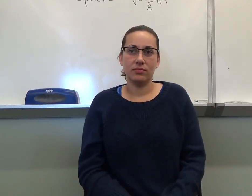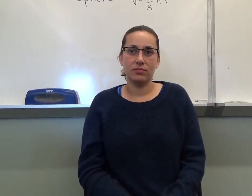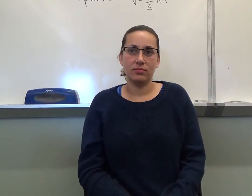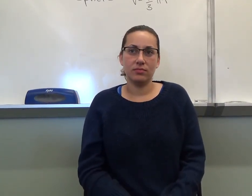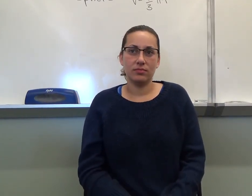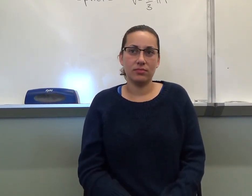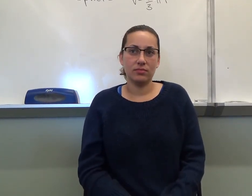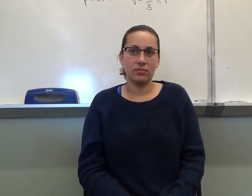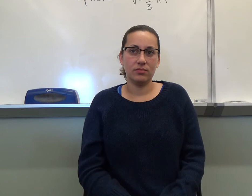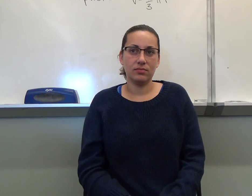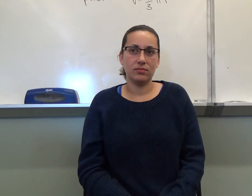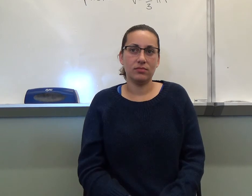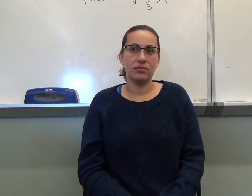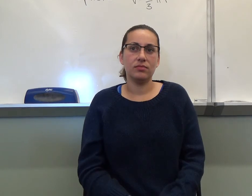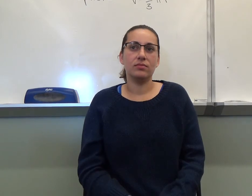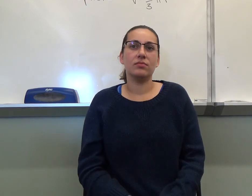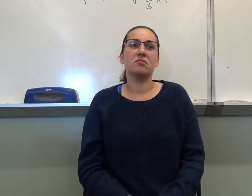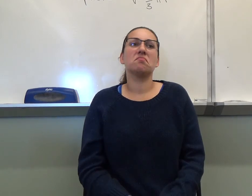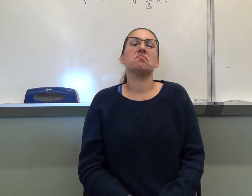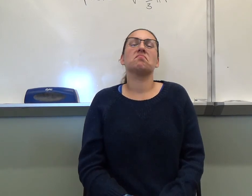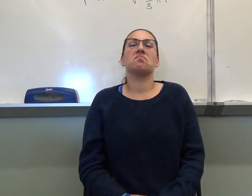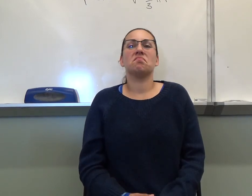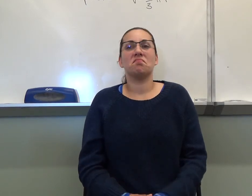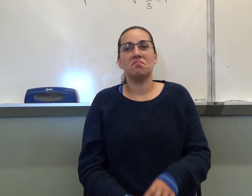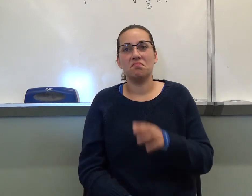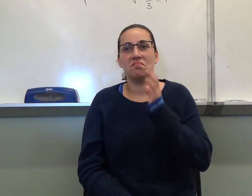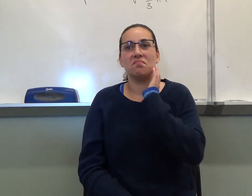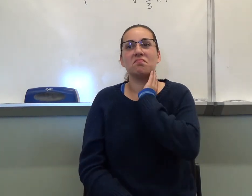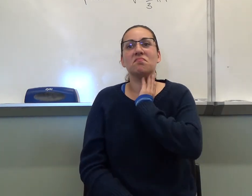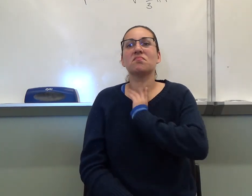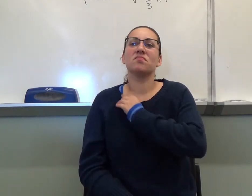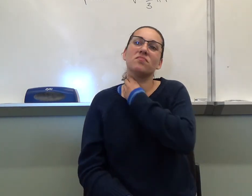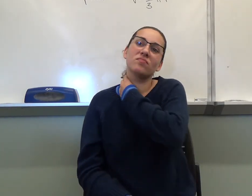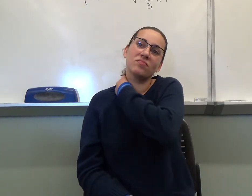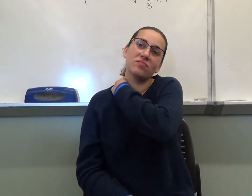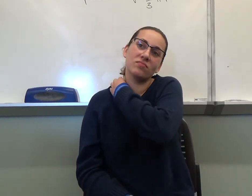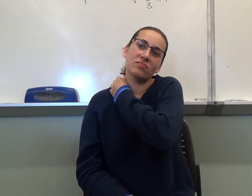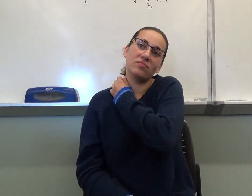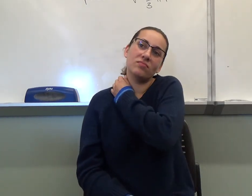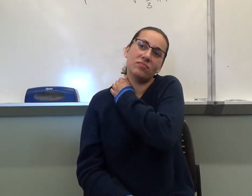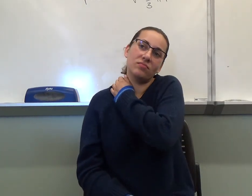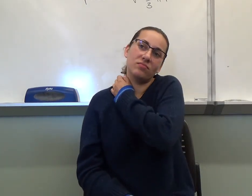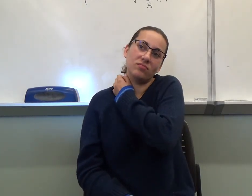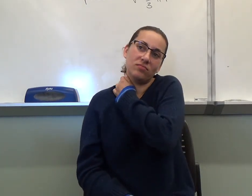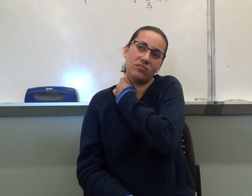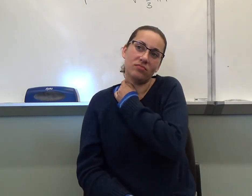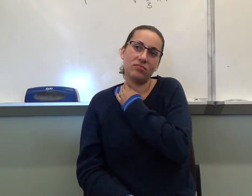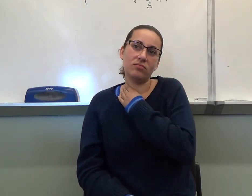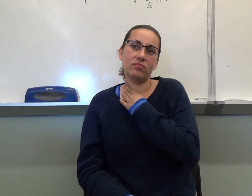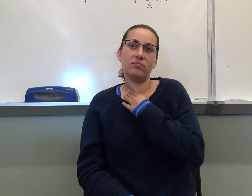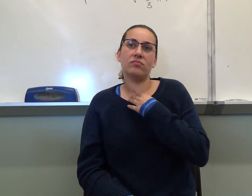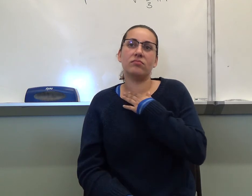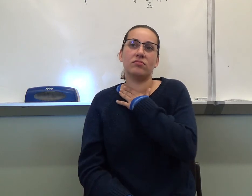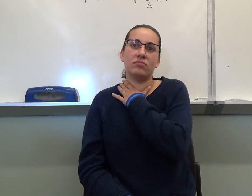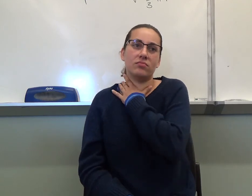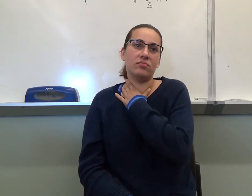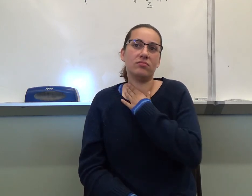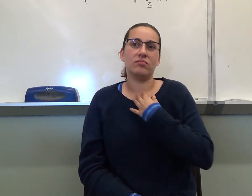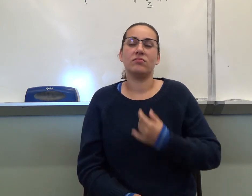2009. Okay? You can be sure they had to estimate how many people there would be in classes. In 2009, we exploded